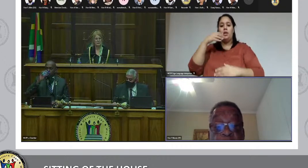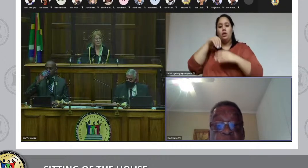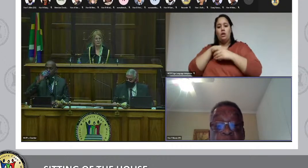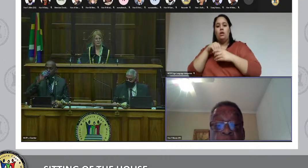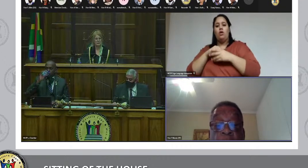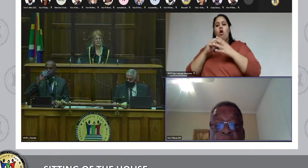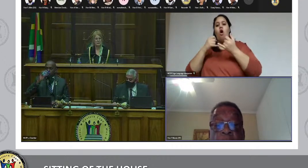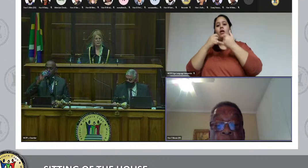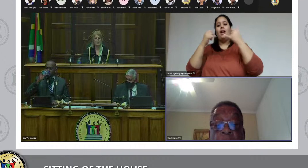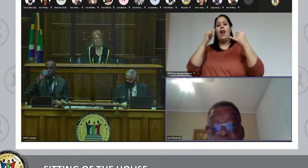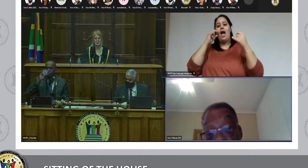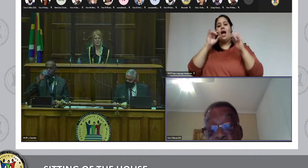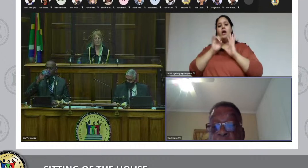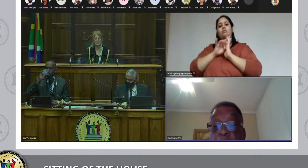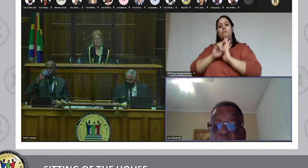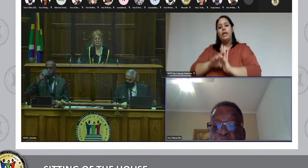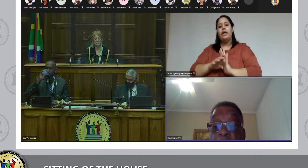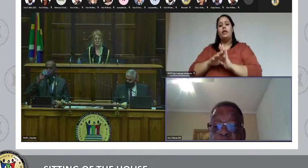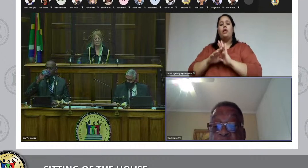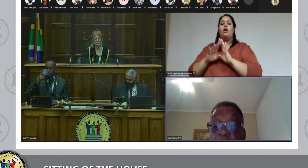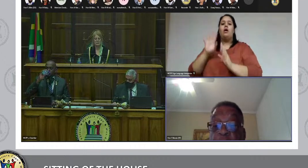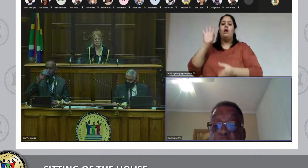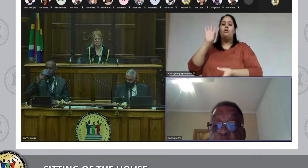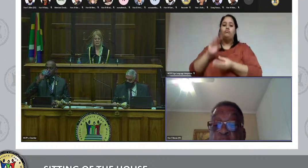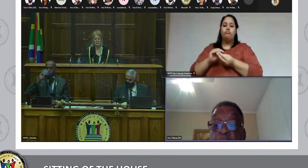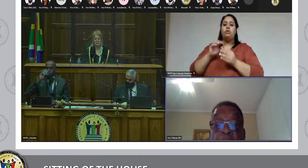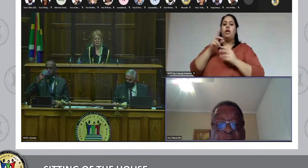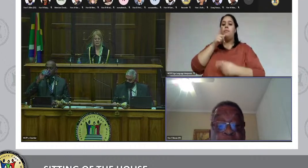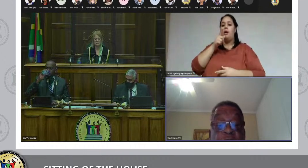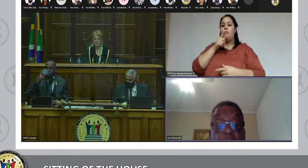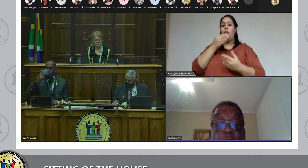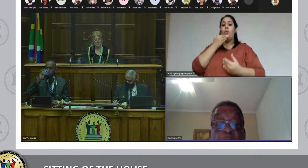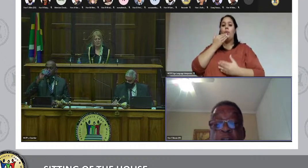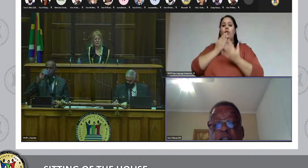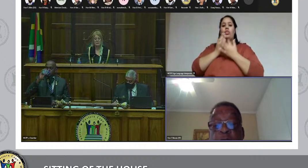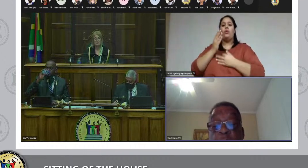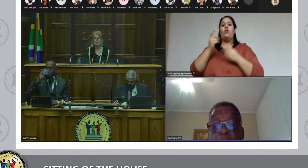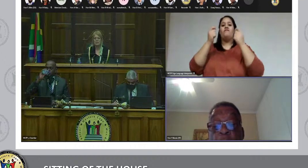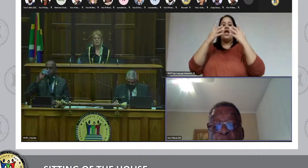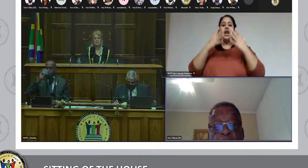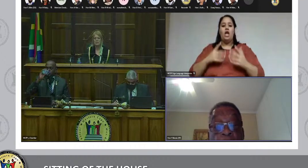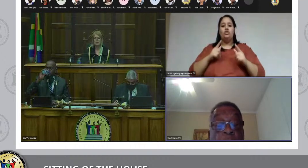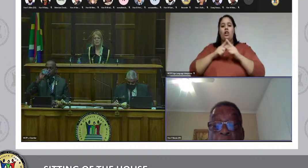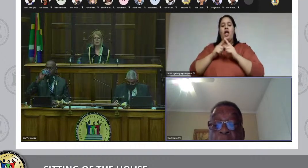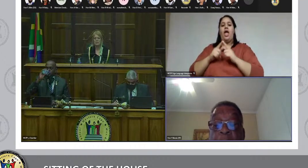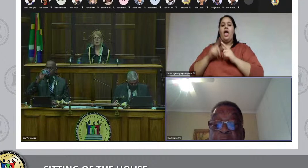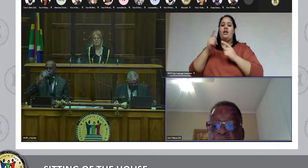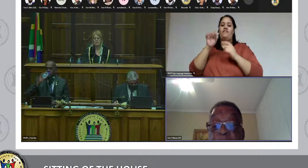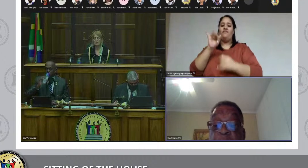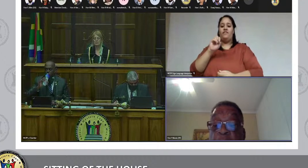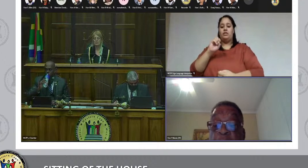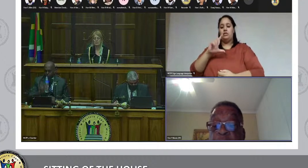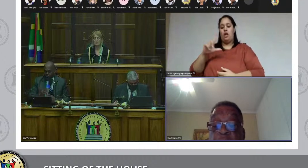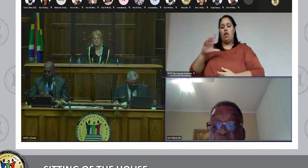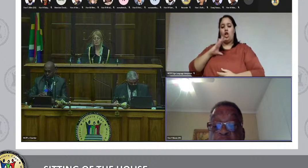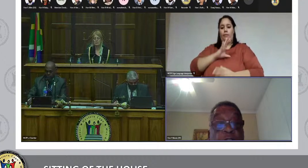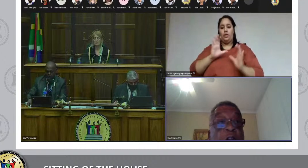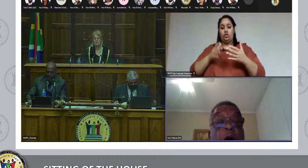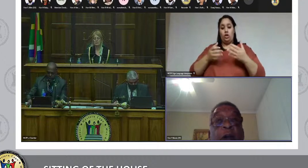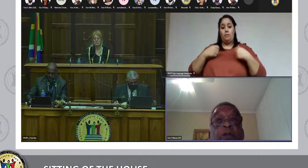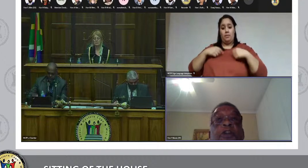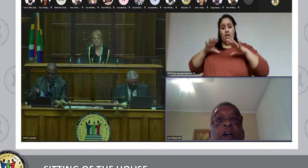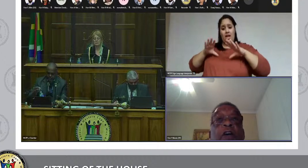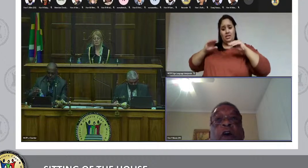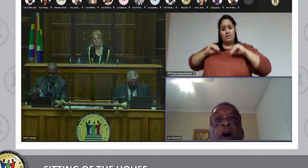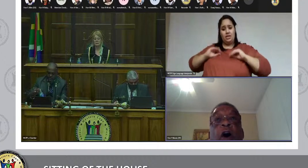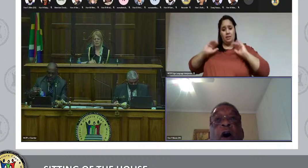briefing to the media and the public by the Financial and Fiscal Commission. Now, I accepted the invitation,